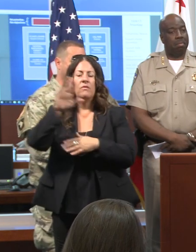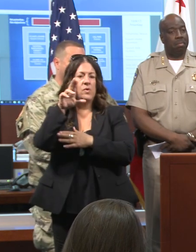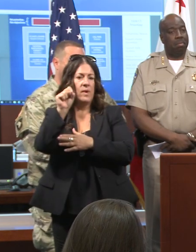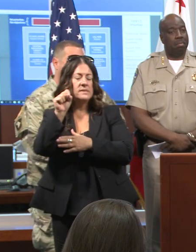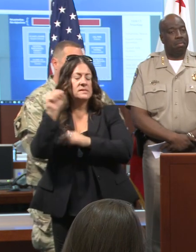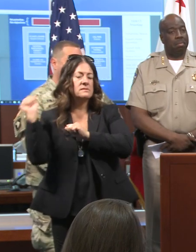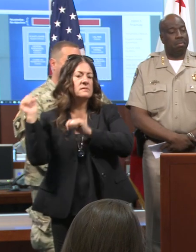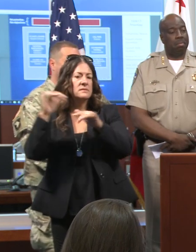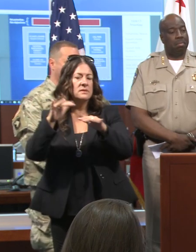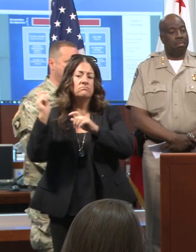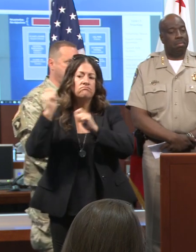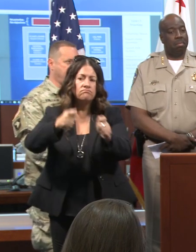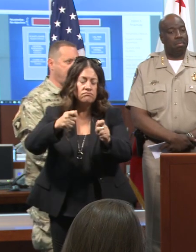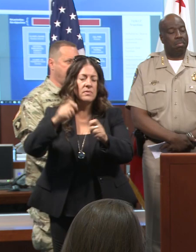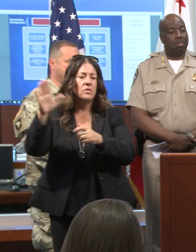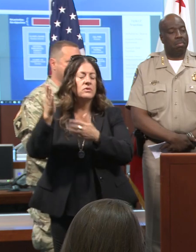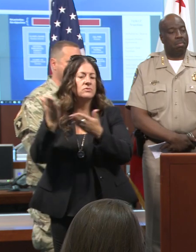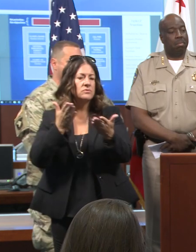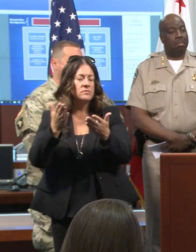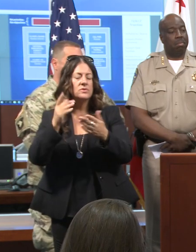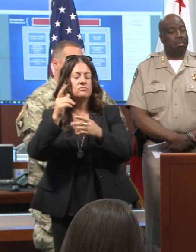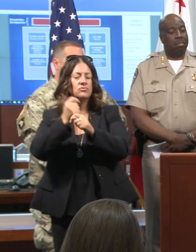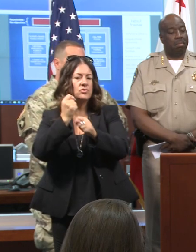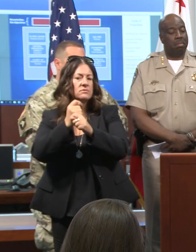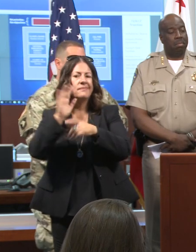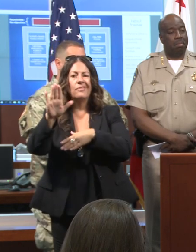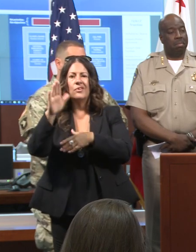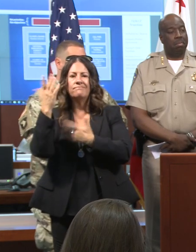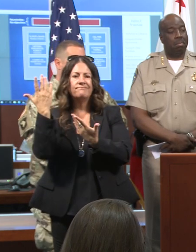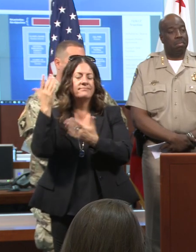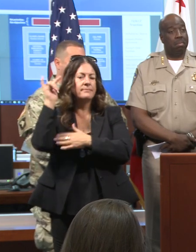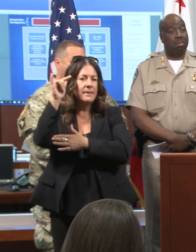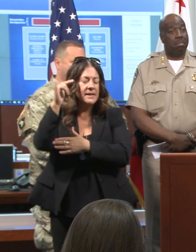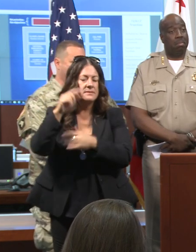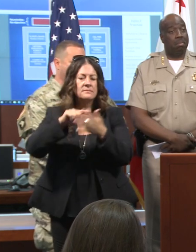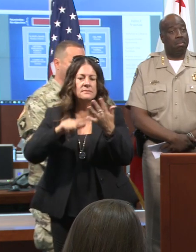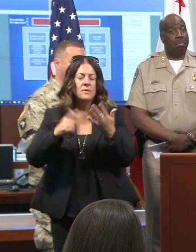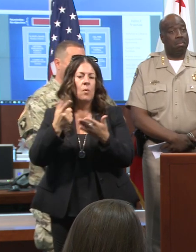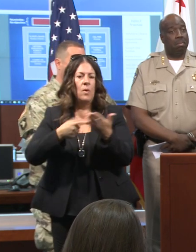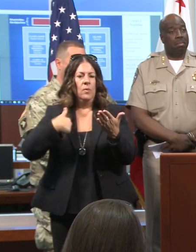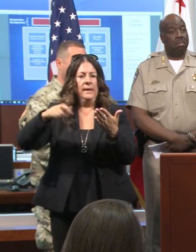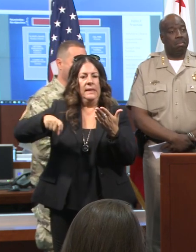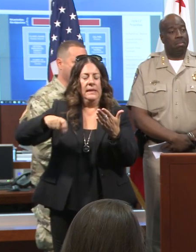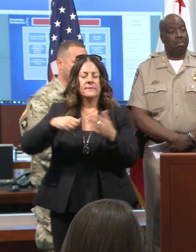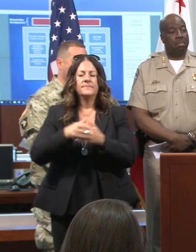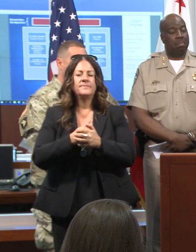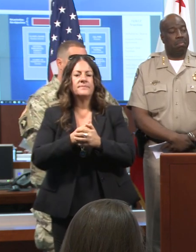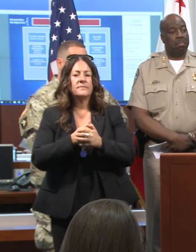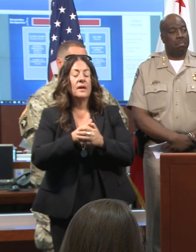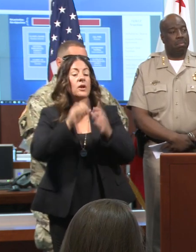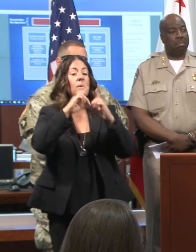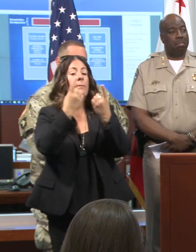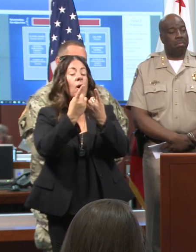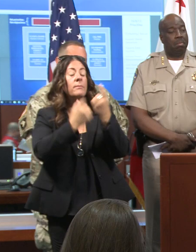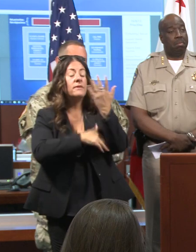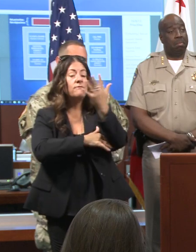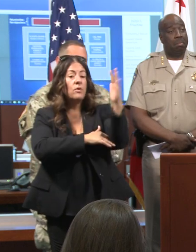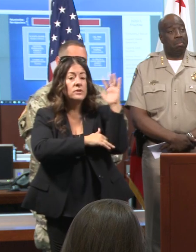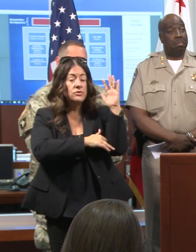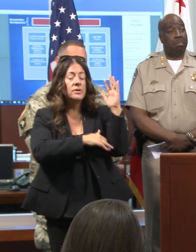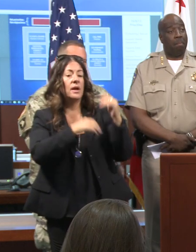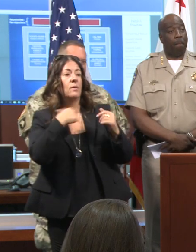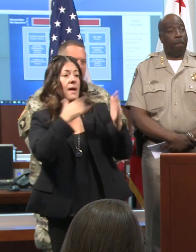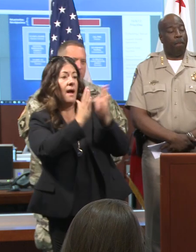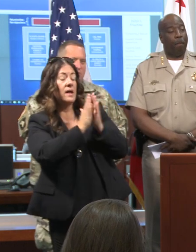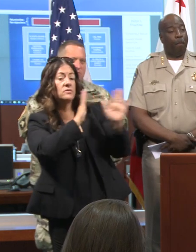now. The Forest Service, our federal partners, have provided everything that we've needed, that we've asked for. For